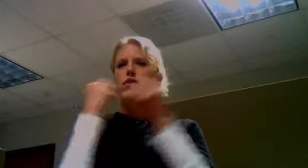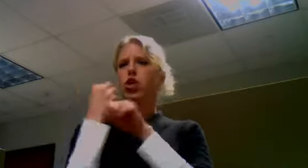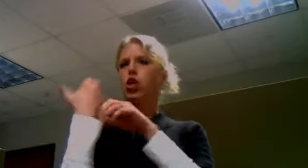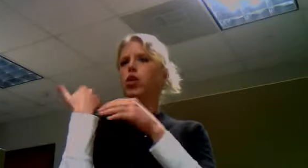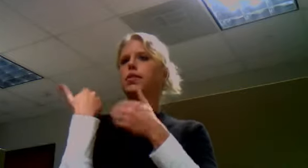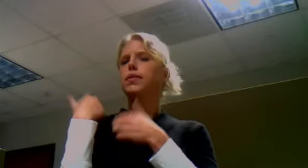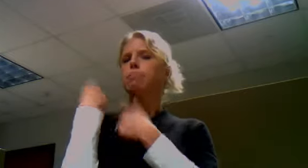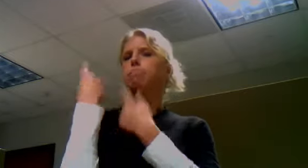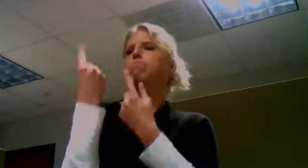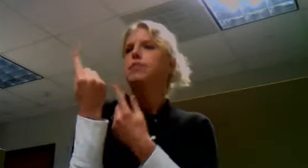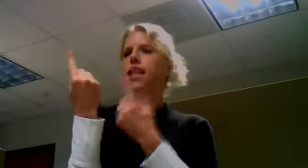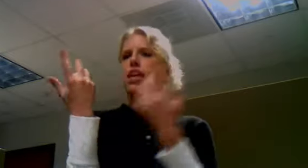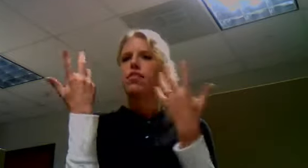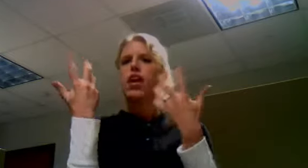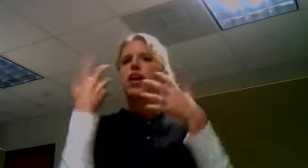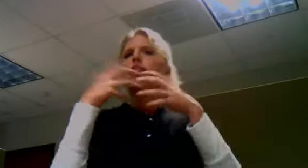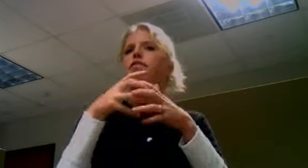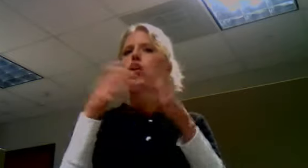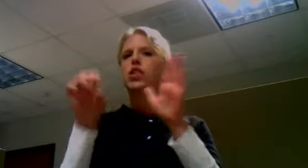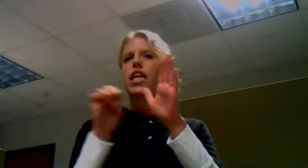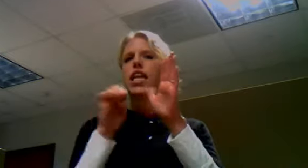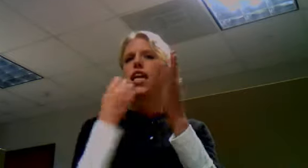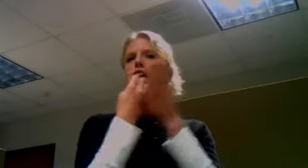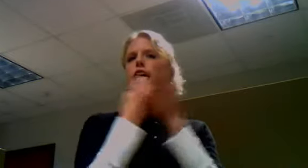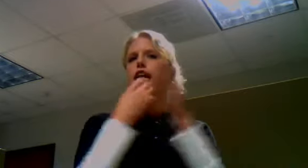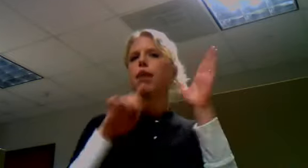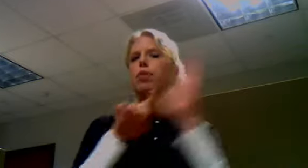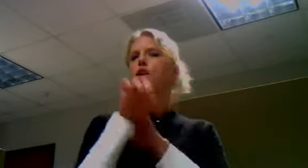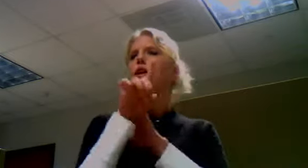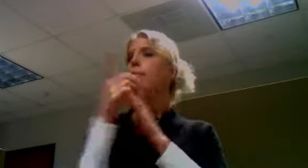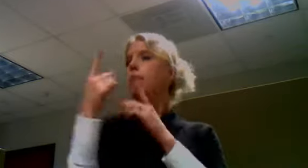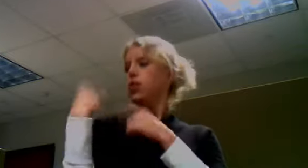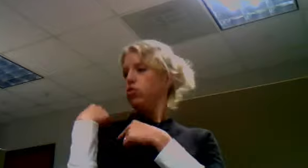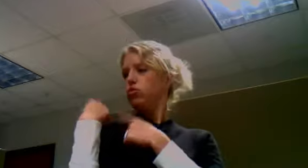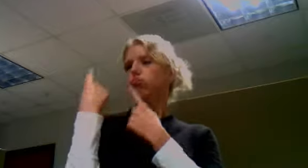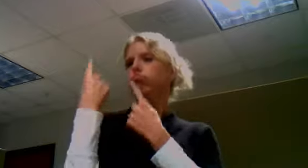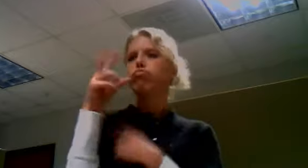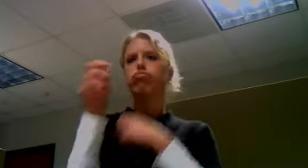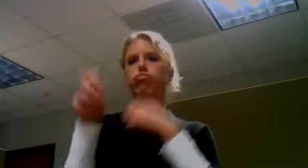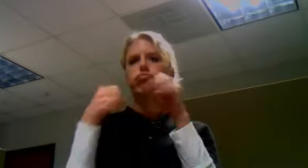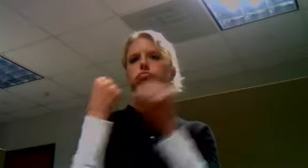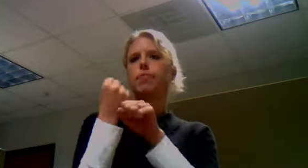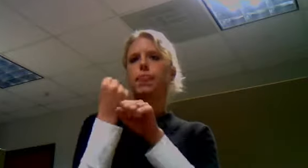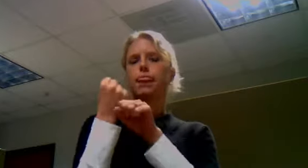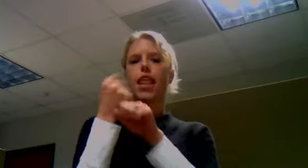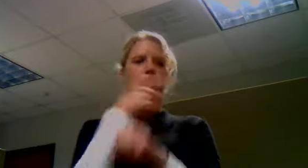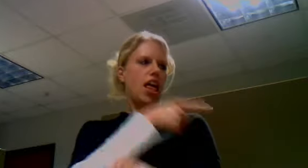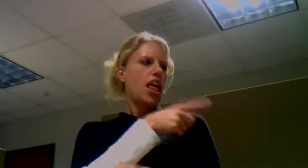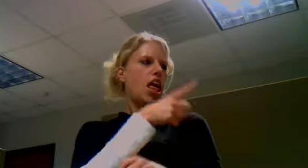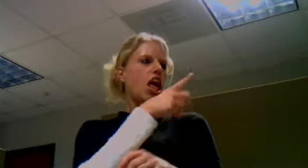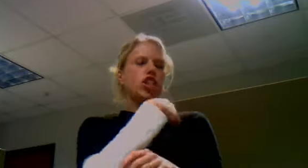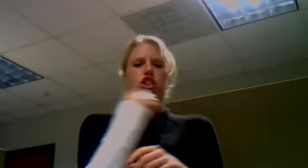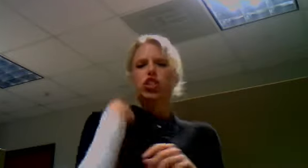somewhat in economic growth, but over the last 30 years, China undoubtedly has done much better